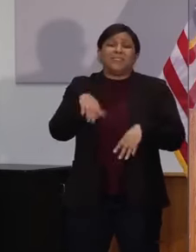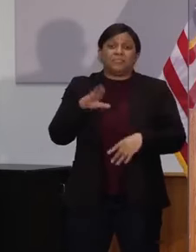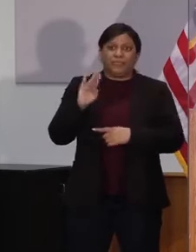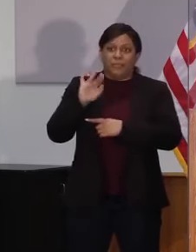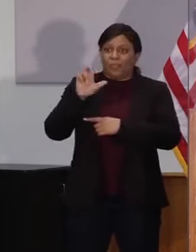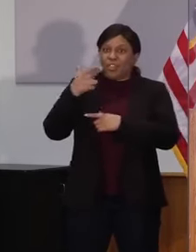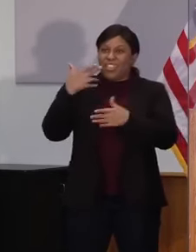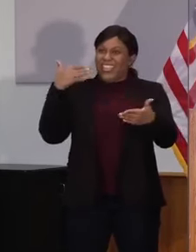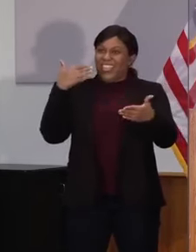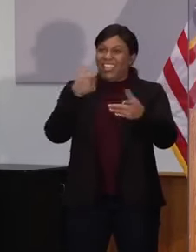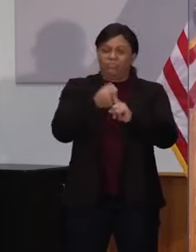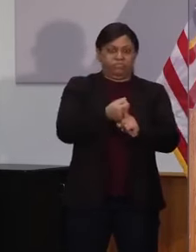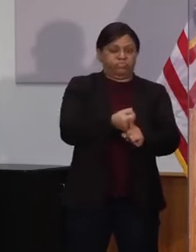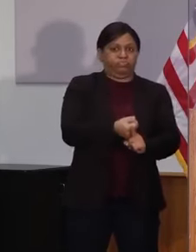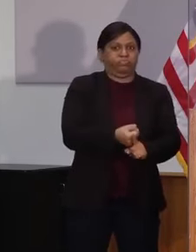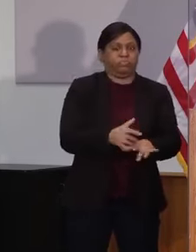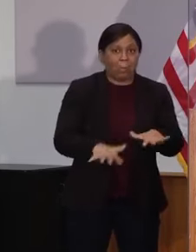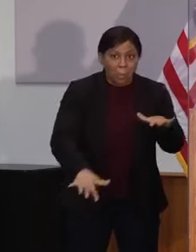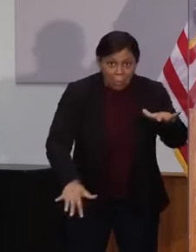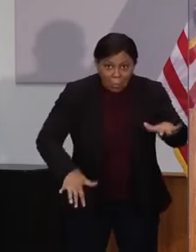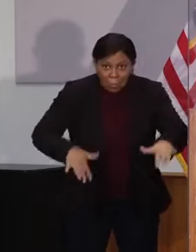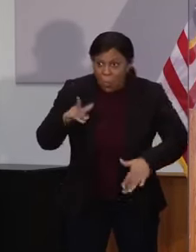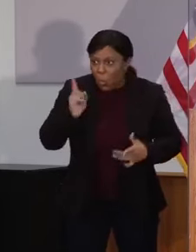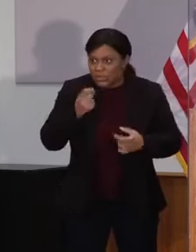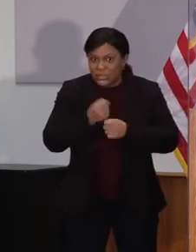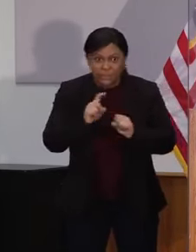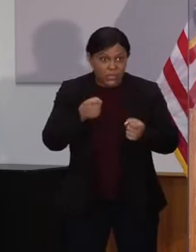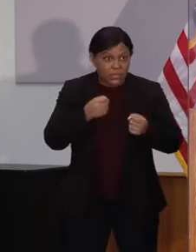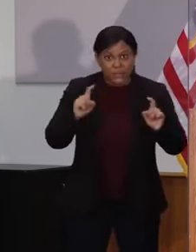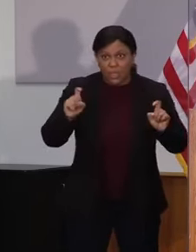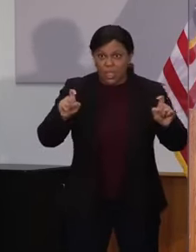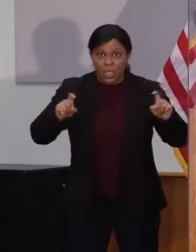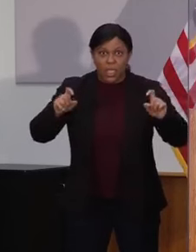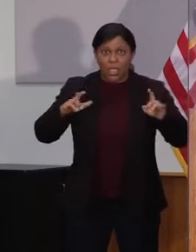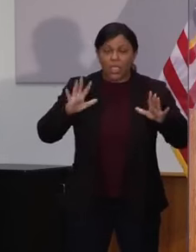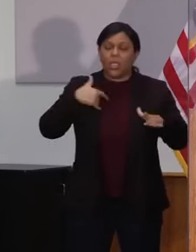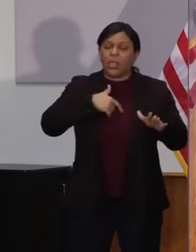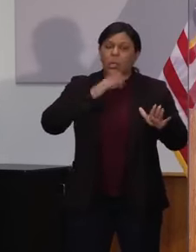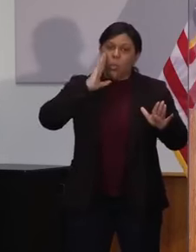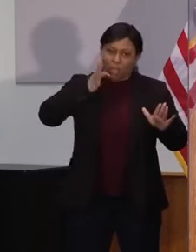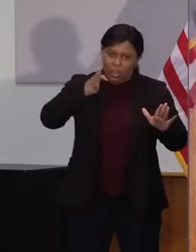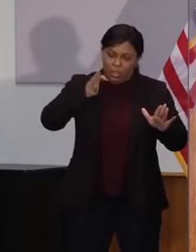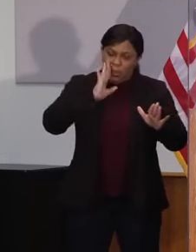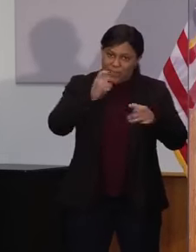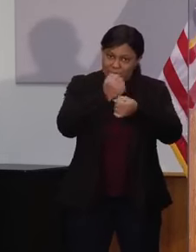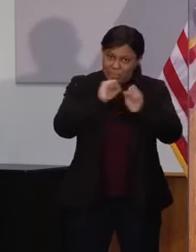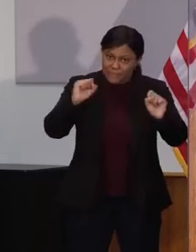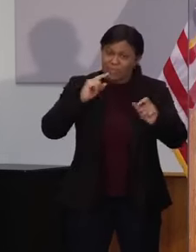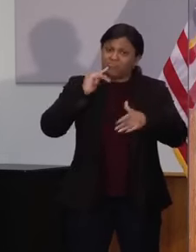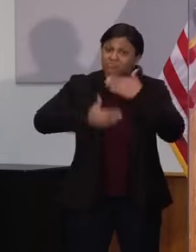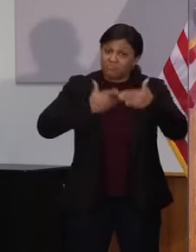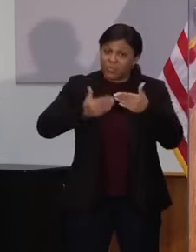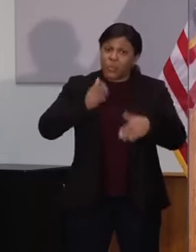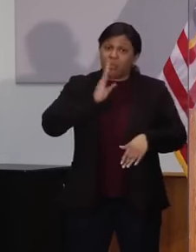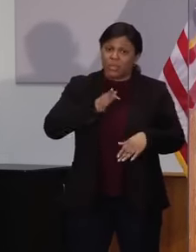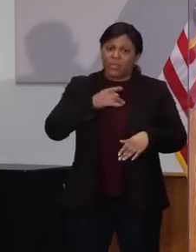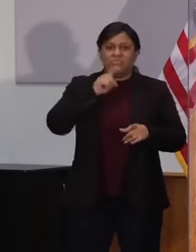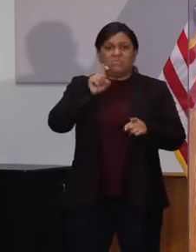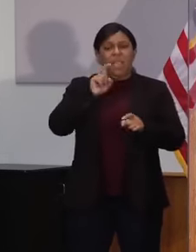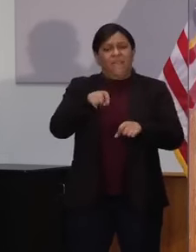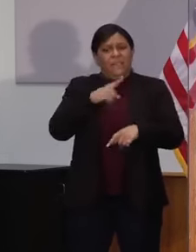uncertainty about where we're at. We need to deliver. We will deliver. Let's do it with the most certainty, the most unity, and the